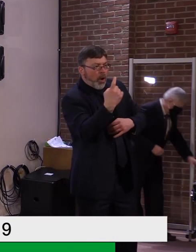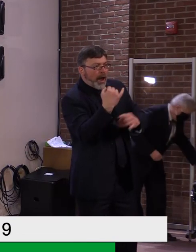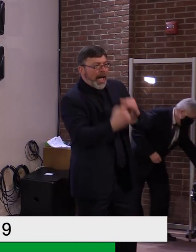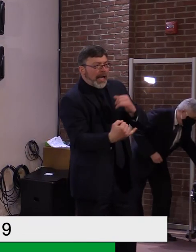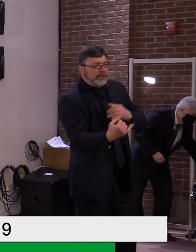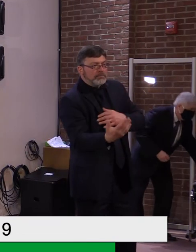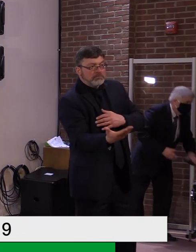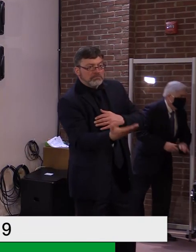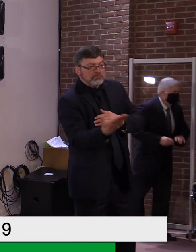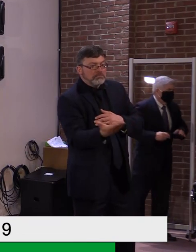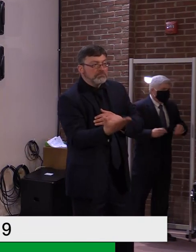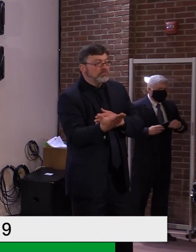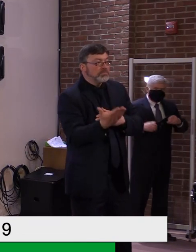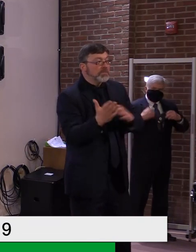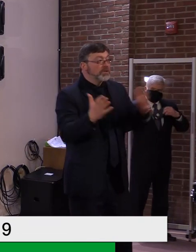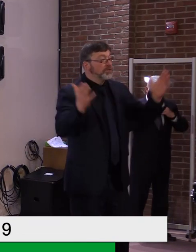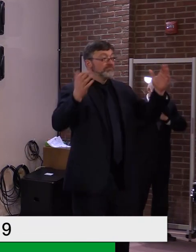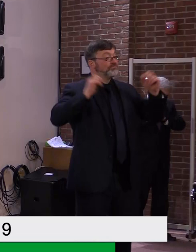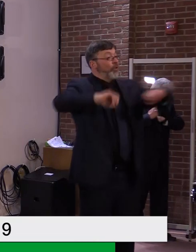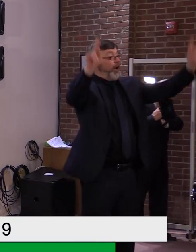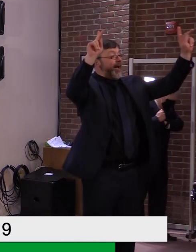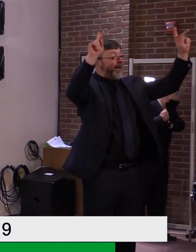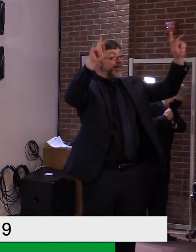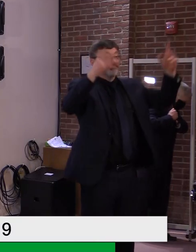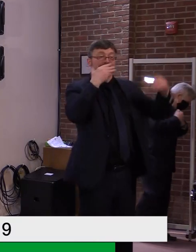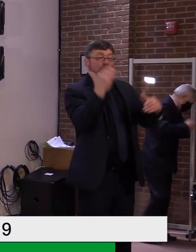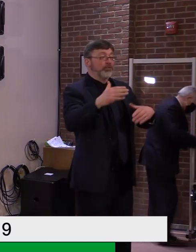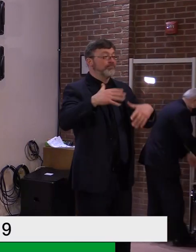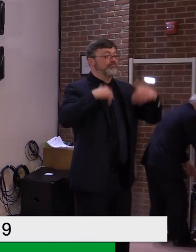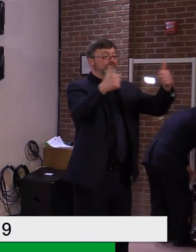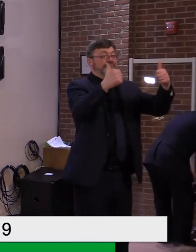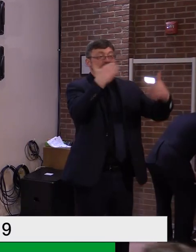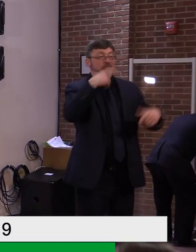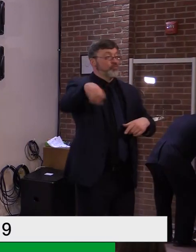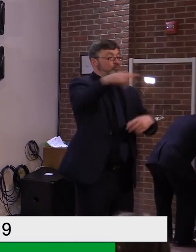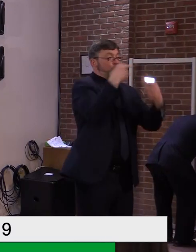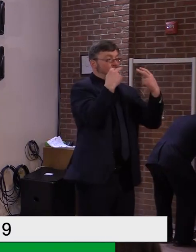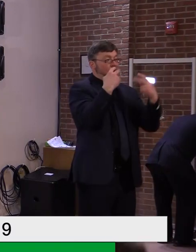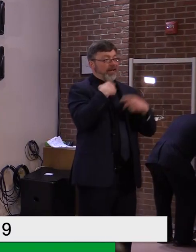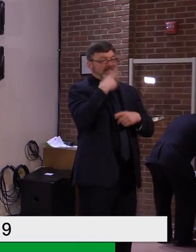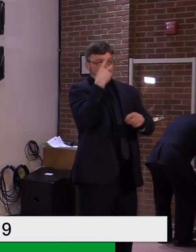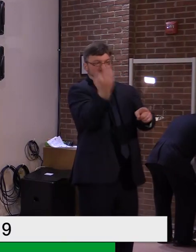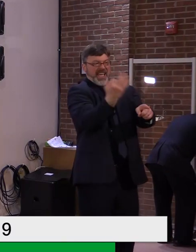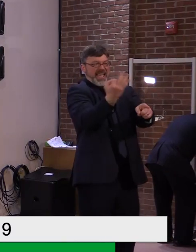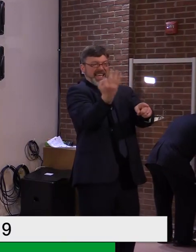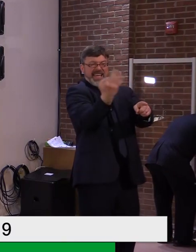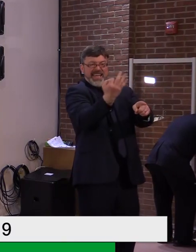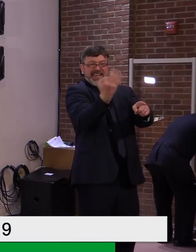With that, thanks for tuning in, and we'll see you again on Friday.